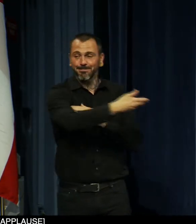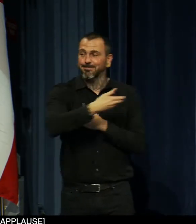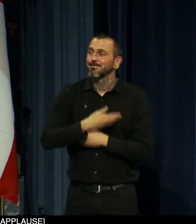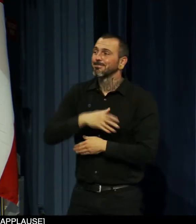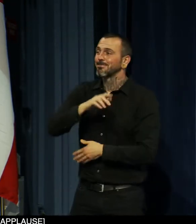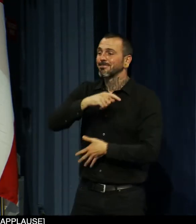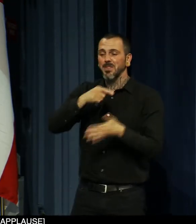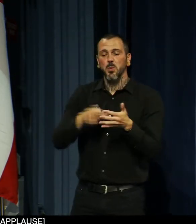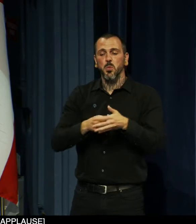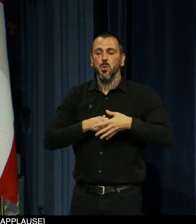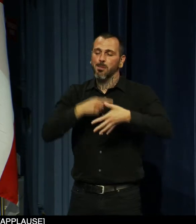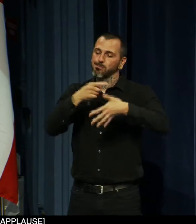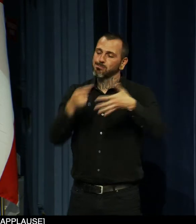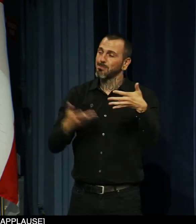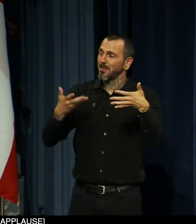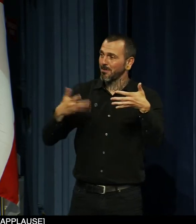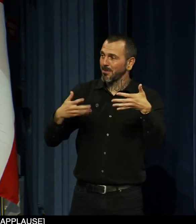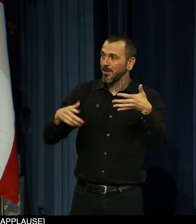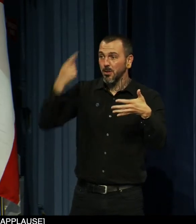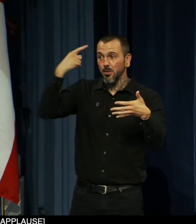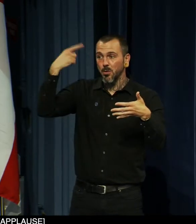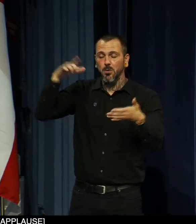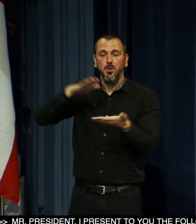Connor Romaine.